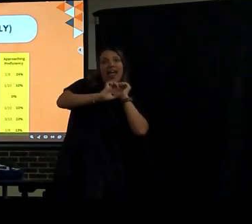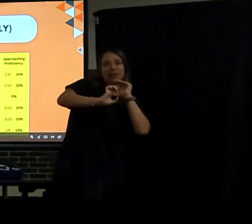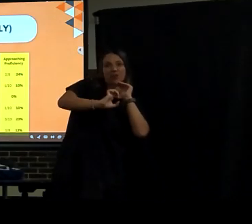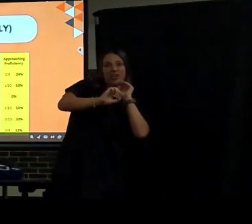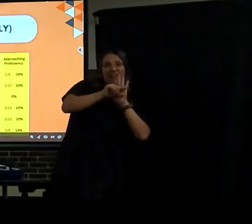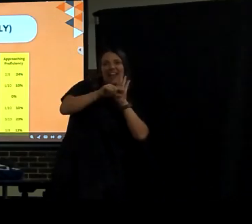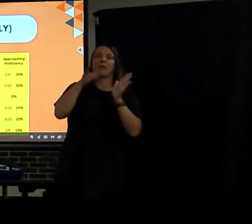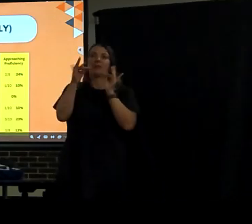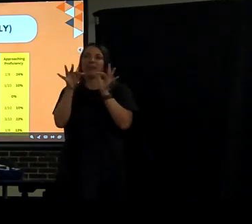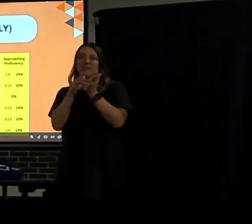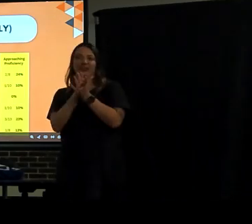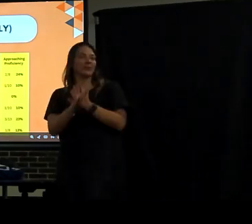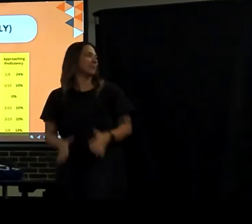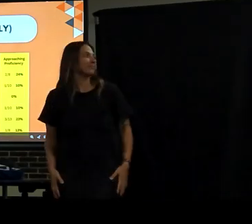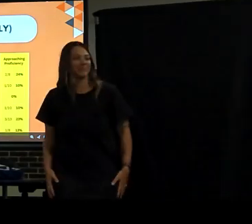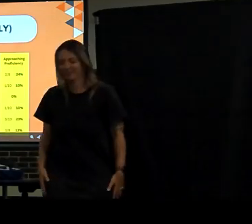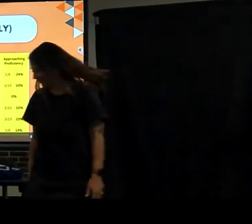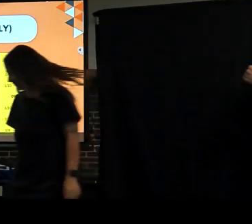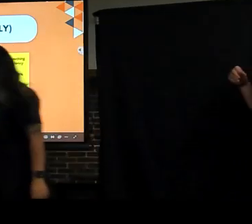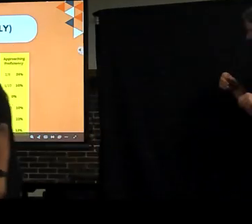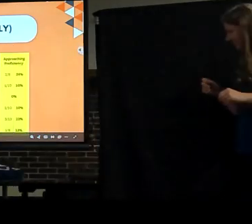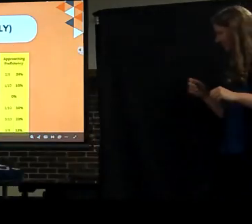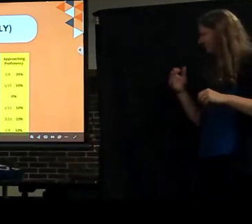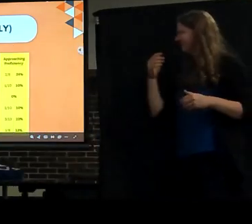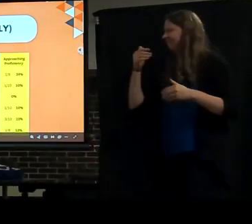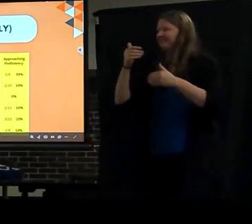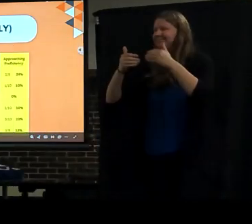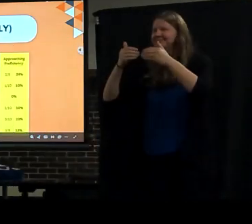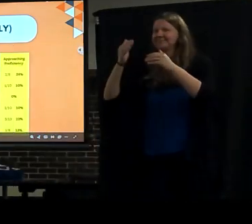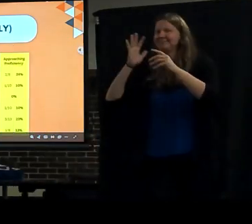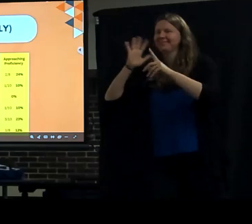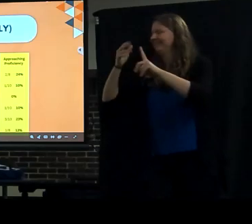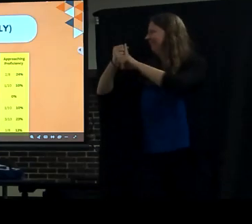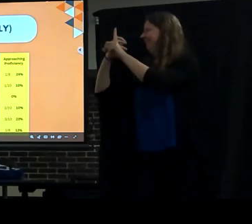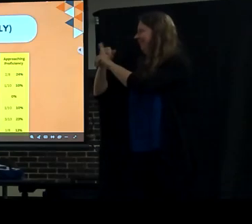Amanda is going to explain elementary, and I'll explain middle school.